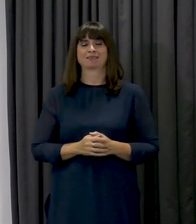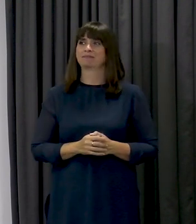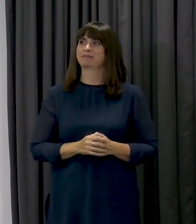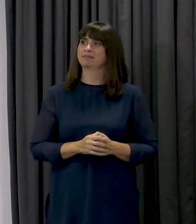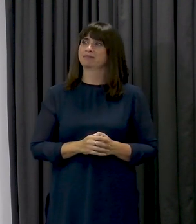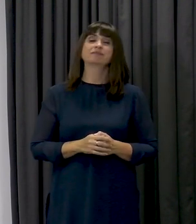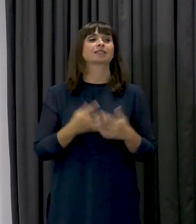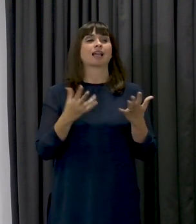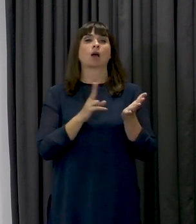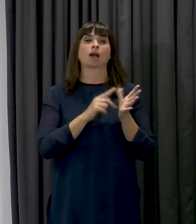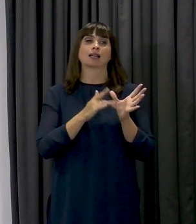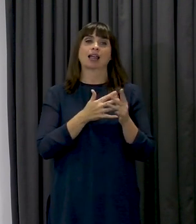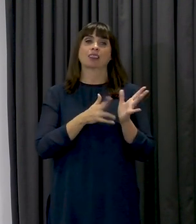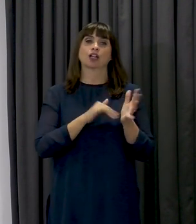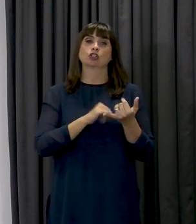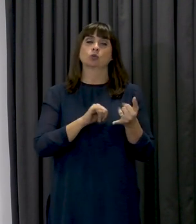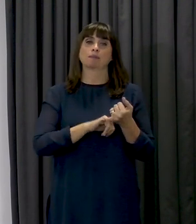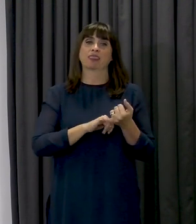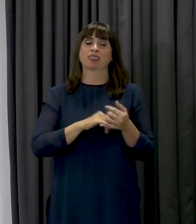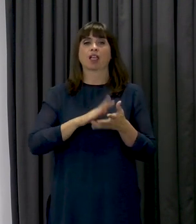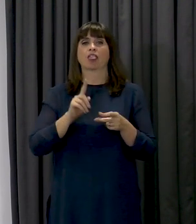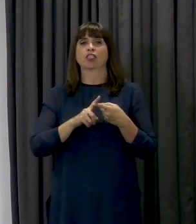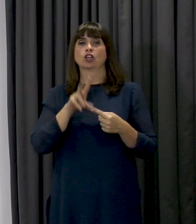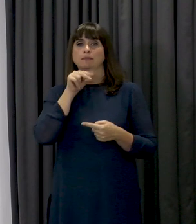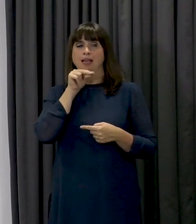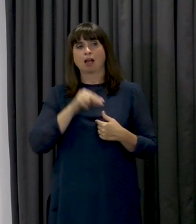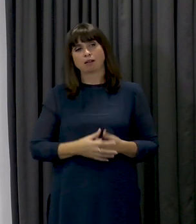Thank you very much to Nathan Shoesmith at the speaker.